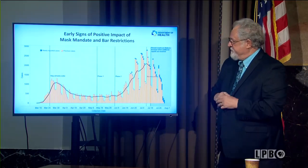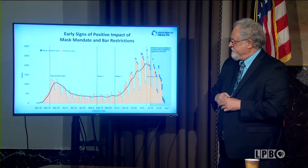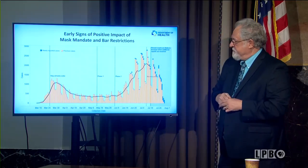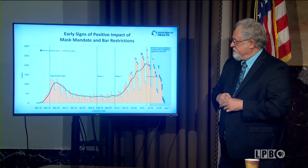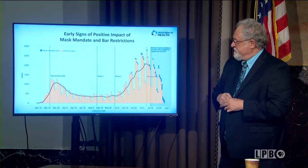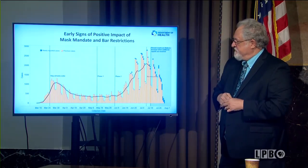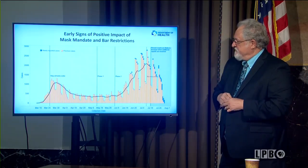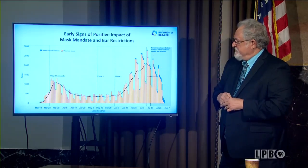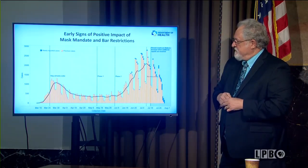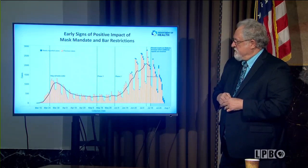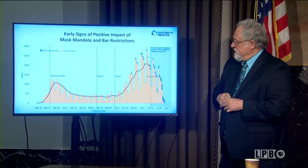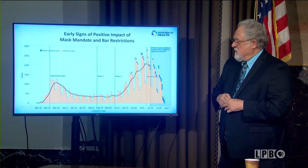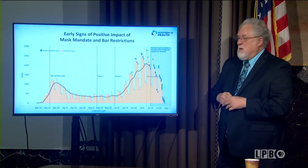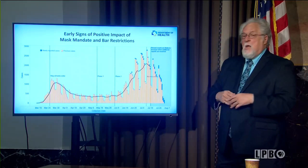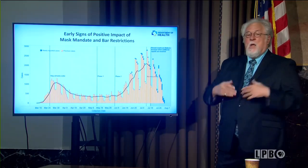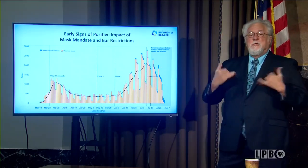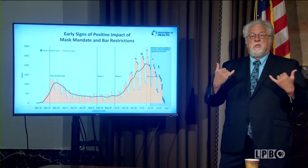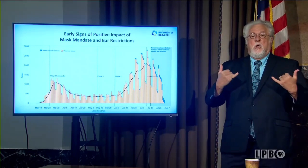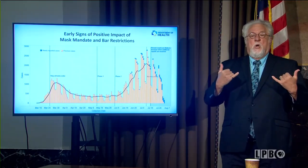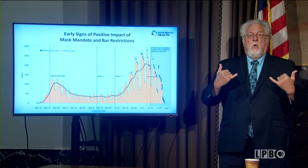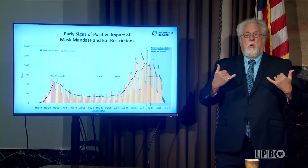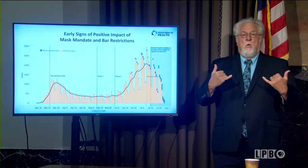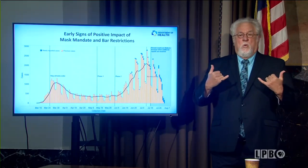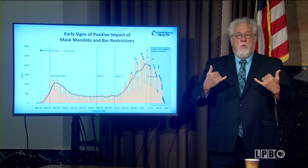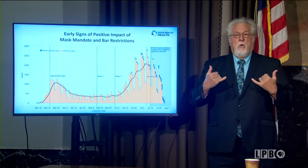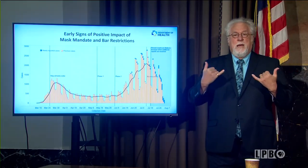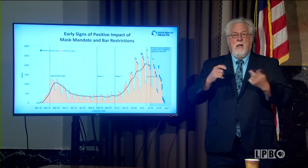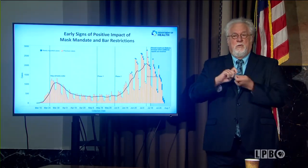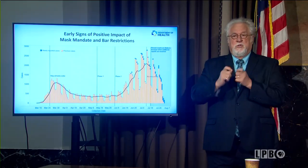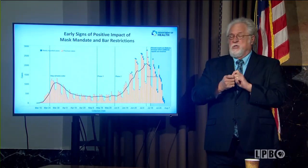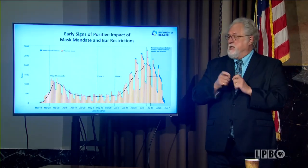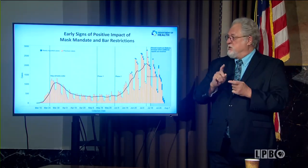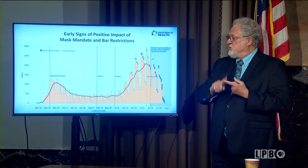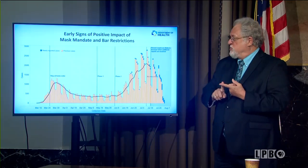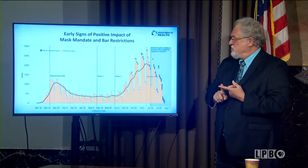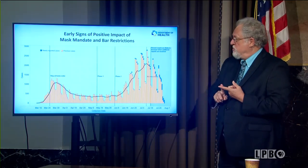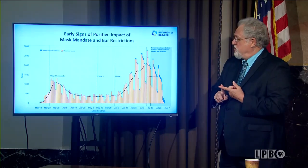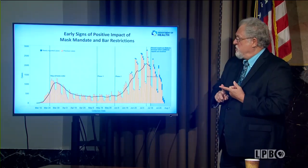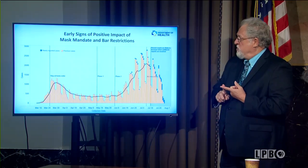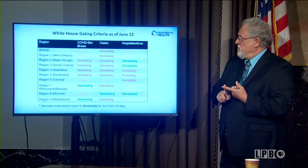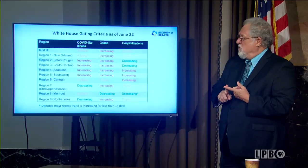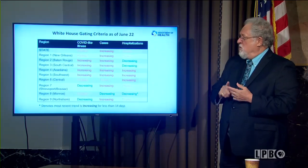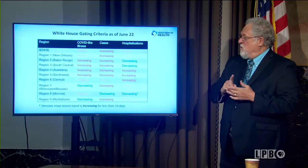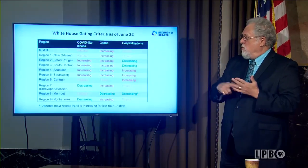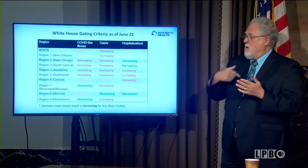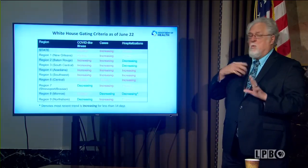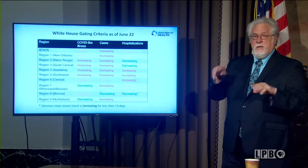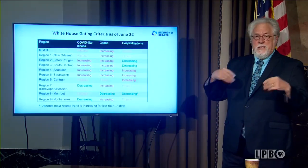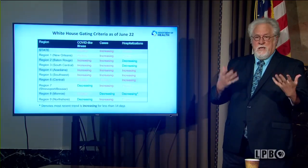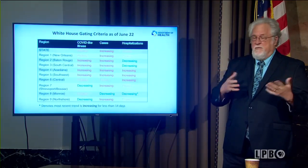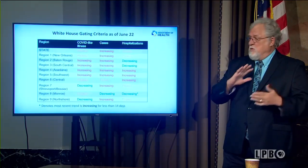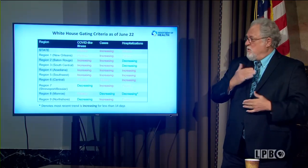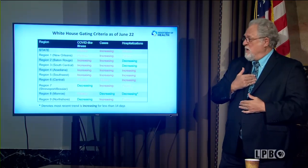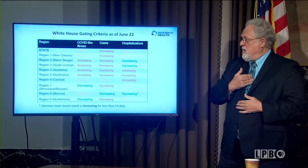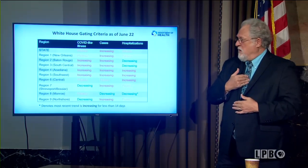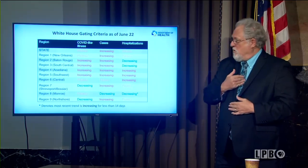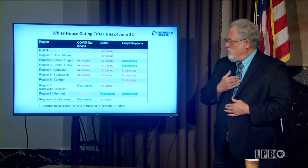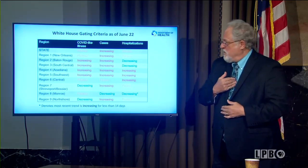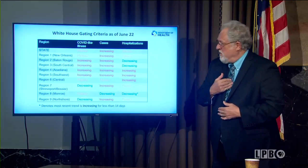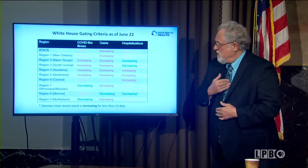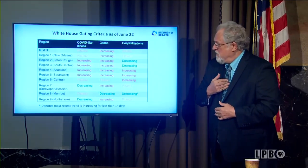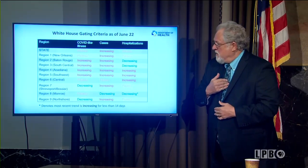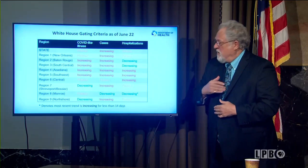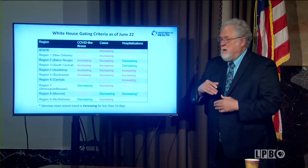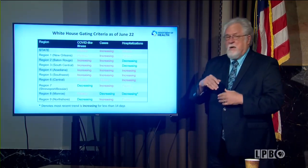forward. So now I want to switch to just the look that we normally give you at our gating measures